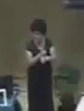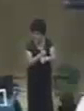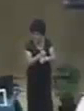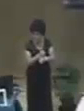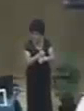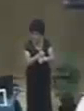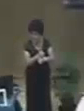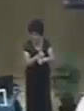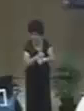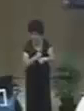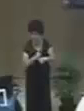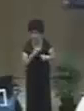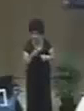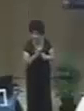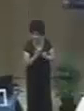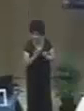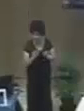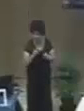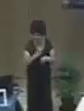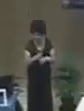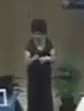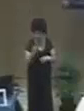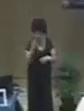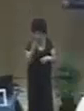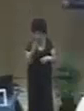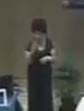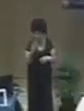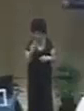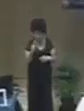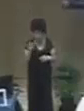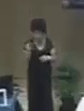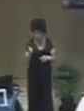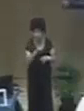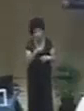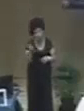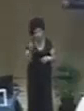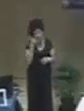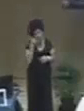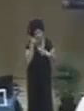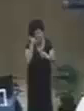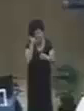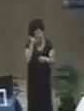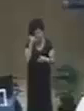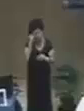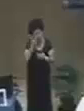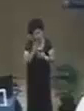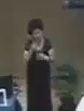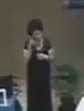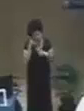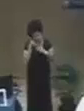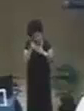a little written piece, whatever. If they haven't submitted it, they then get a phone call from the student relationship